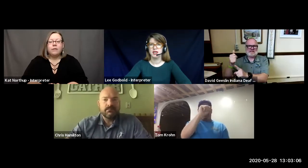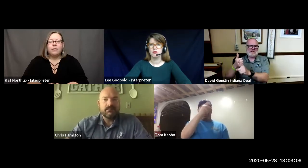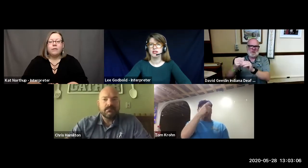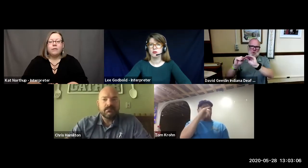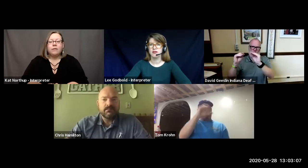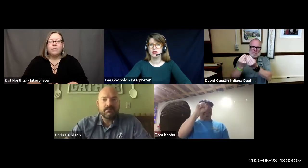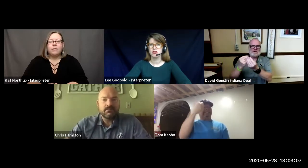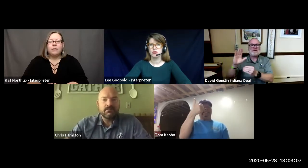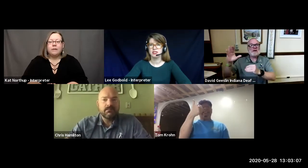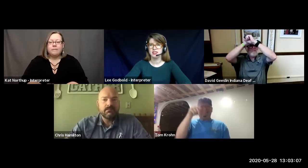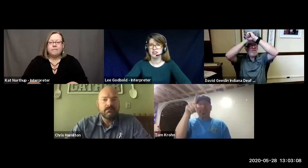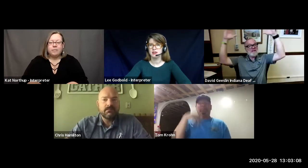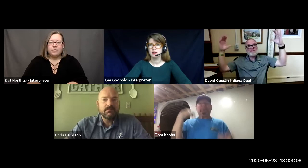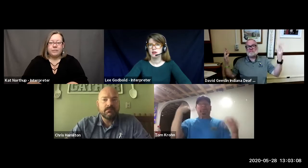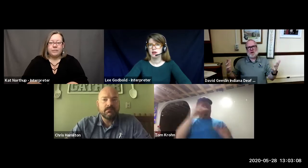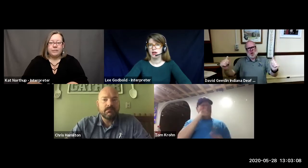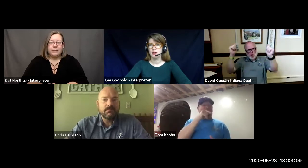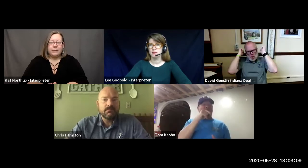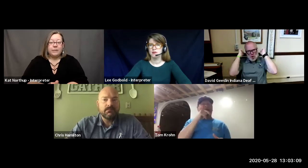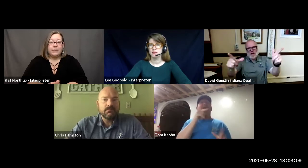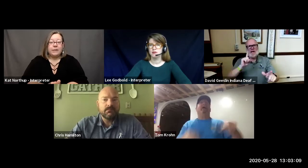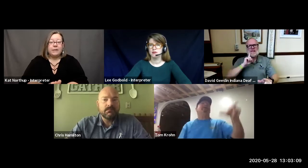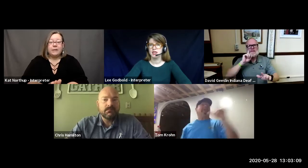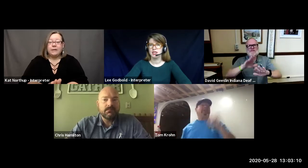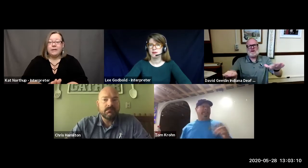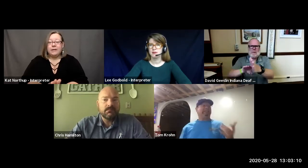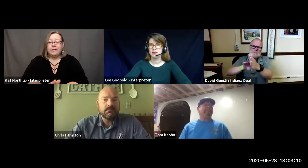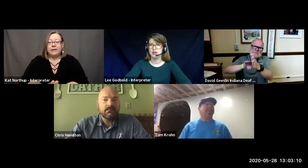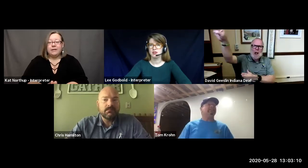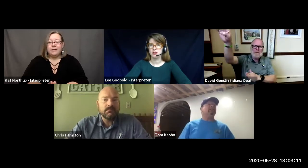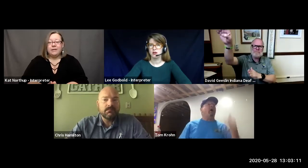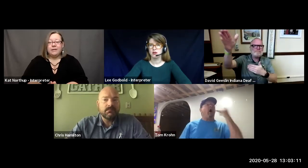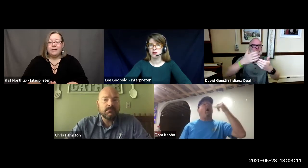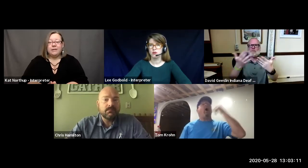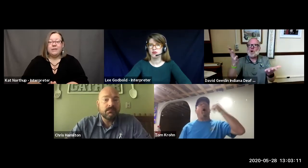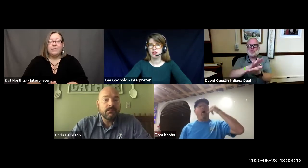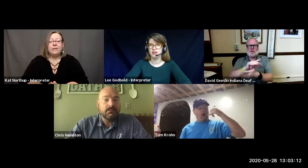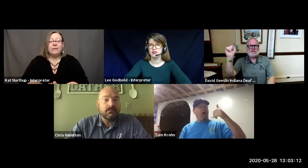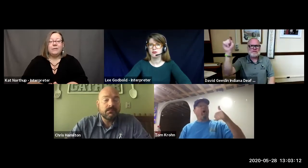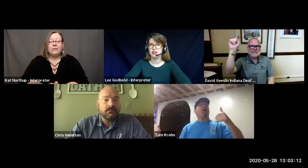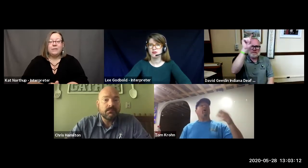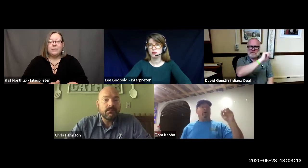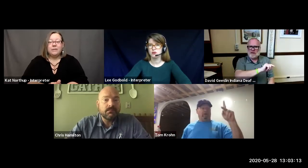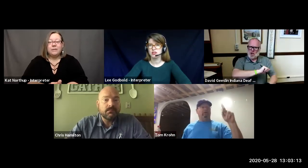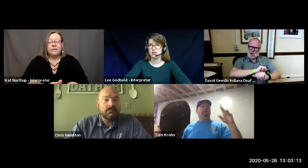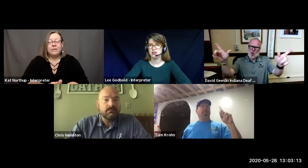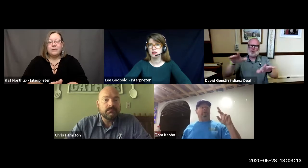Yeah, right now we're having the superintendent meeting. And so we've got several deaf schools here.